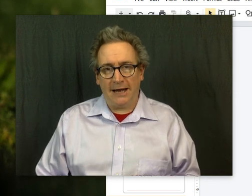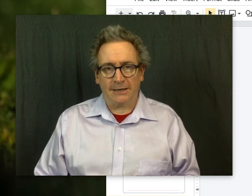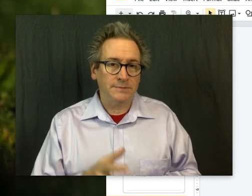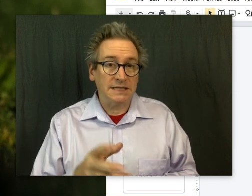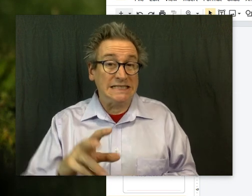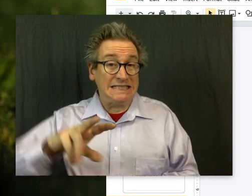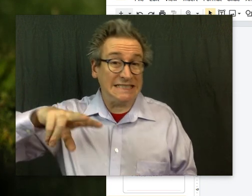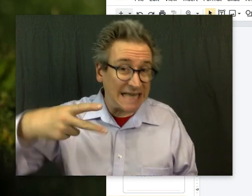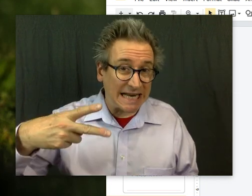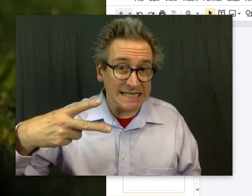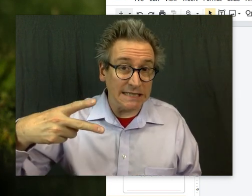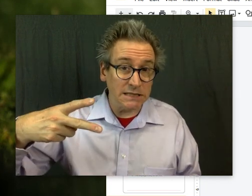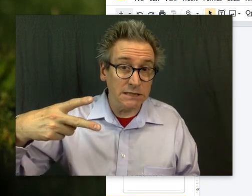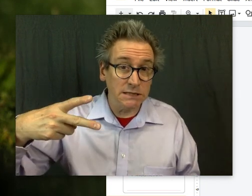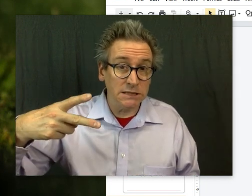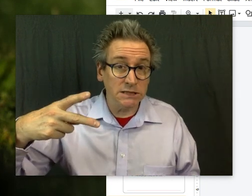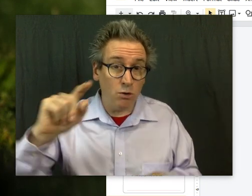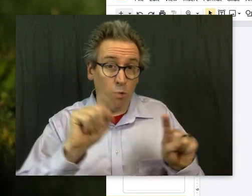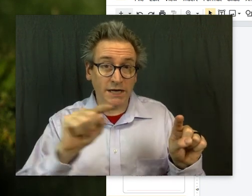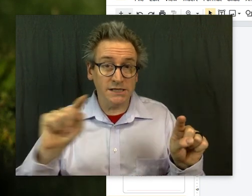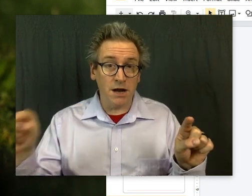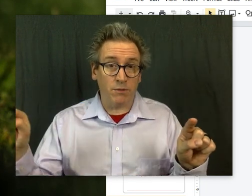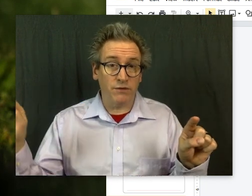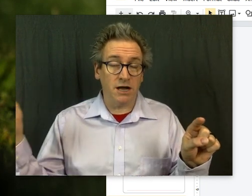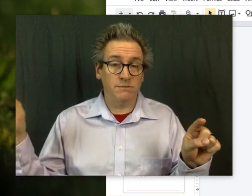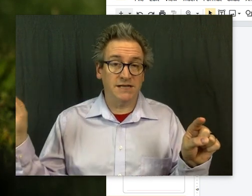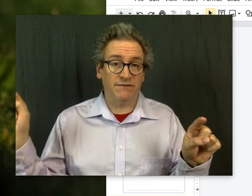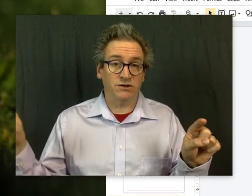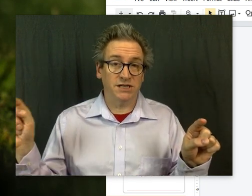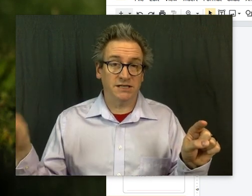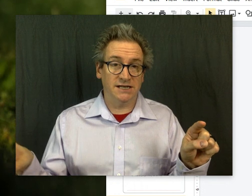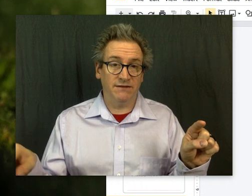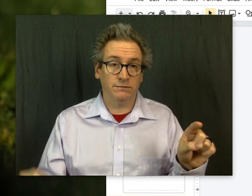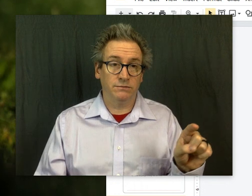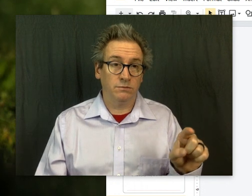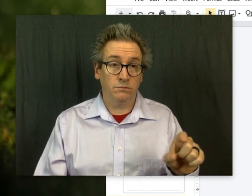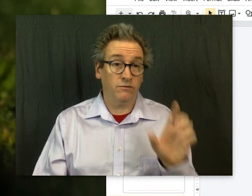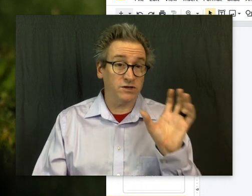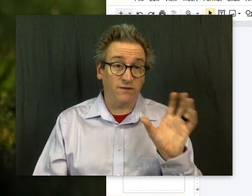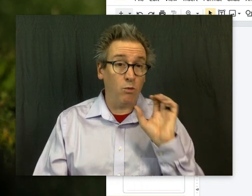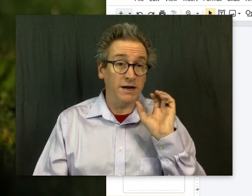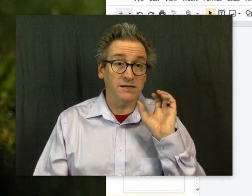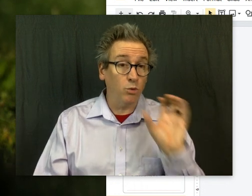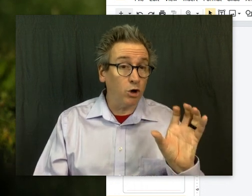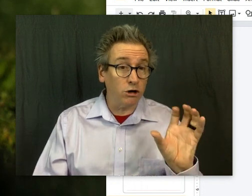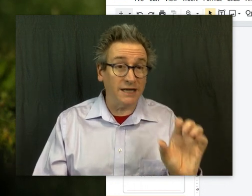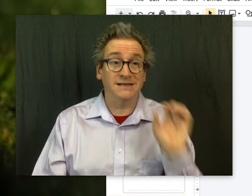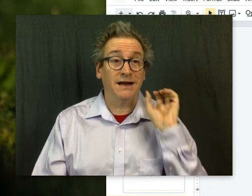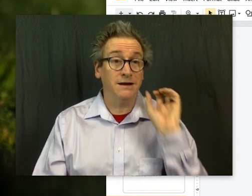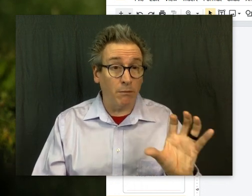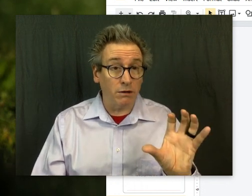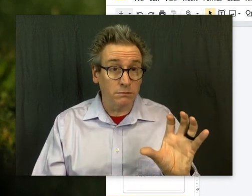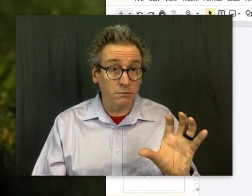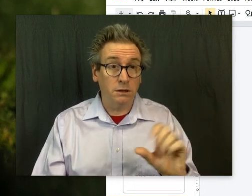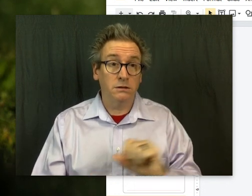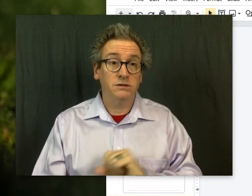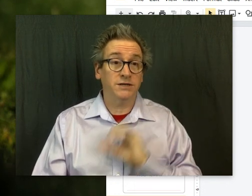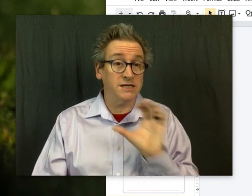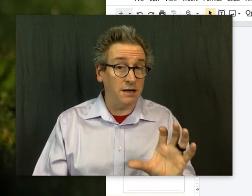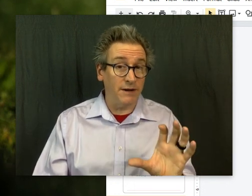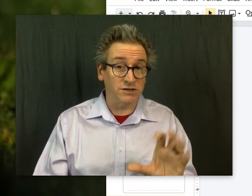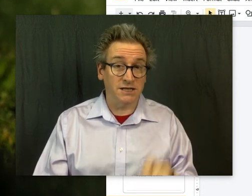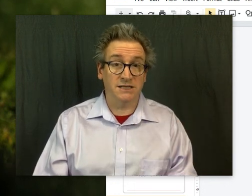hat. Second sentence, what is the number that comes after 67? First of all, what is a word? It's not a number,